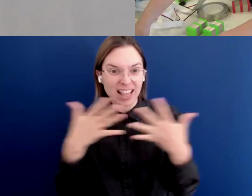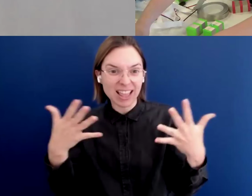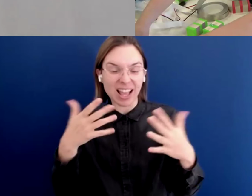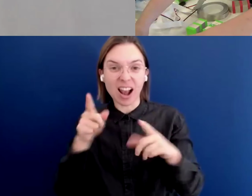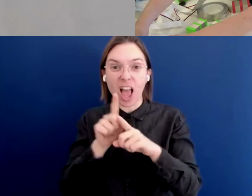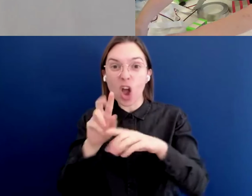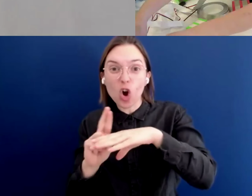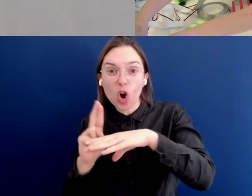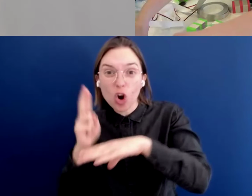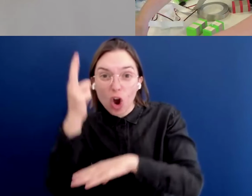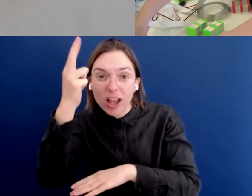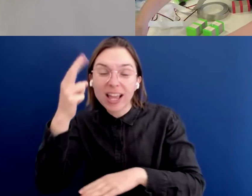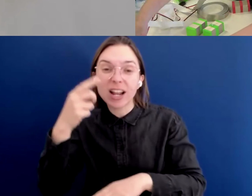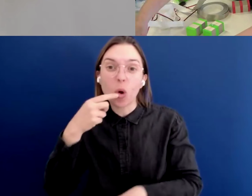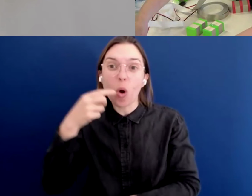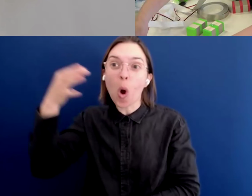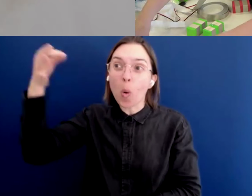can you grab some bubble wrap for me?